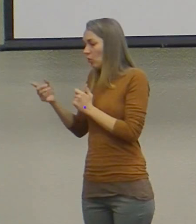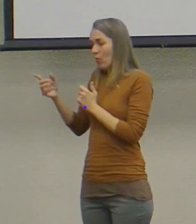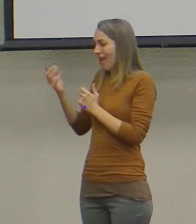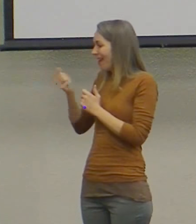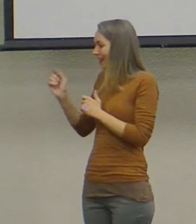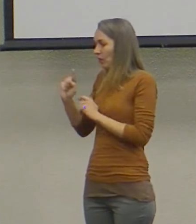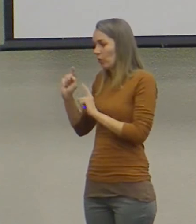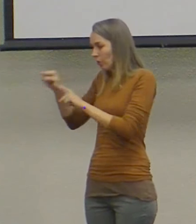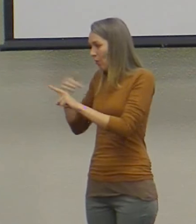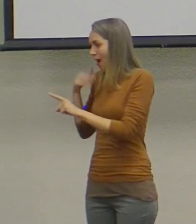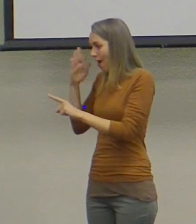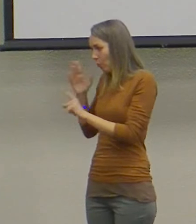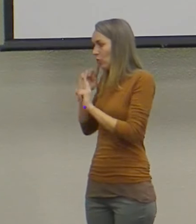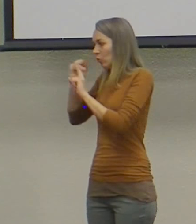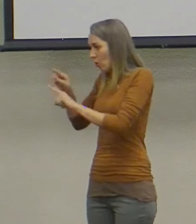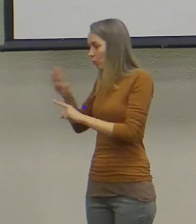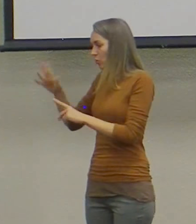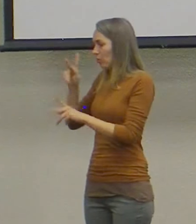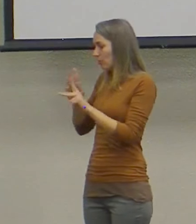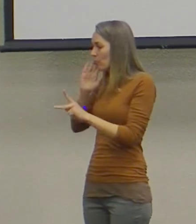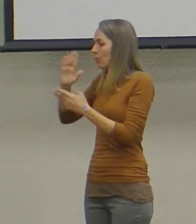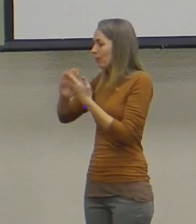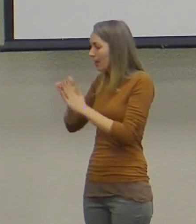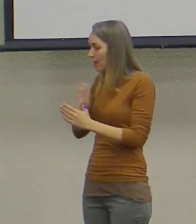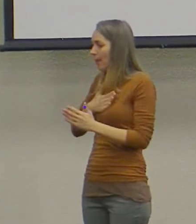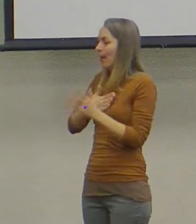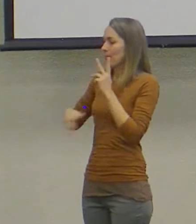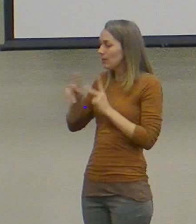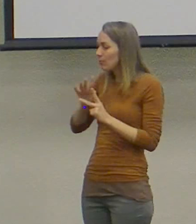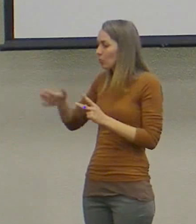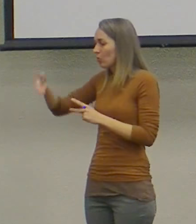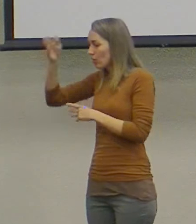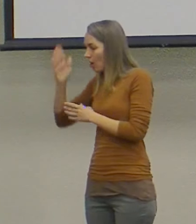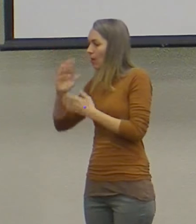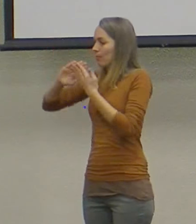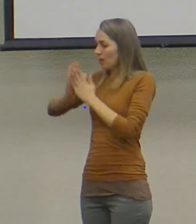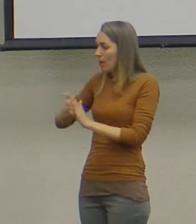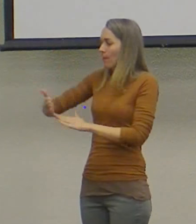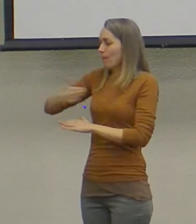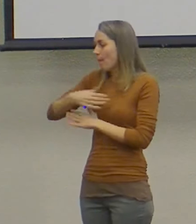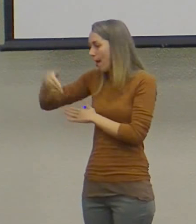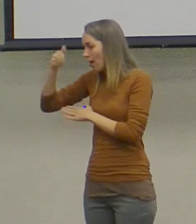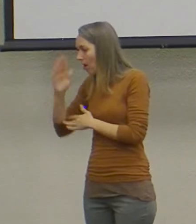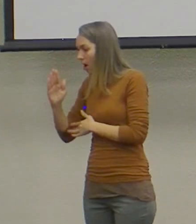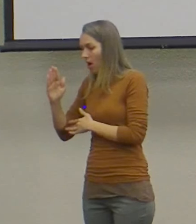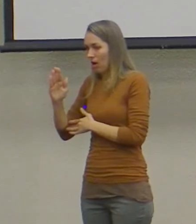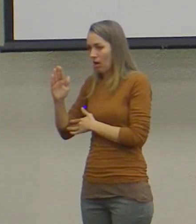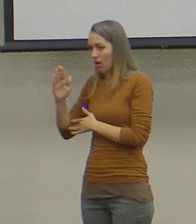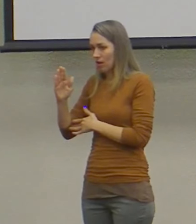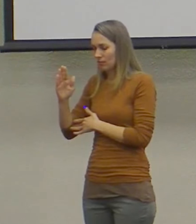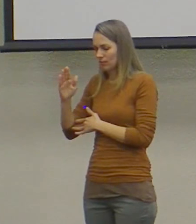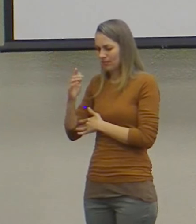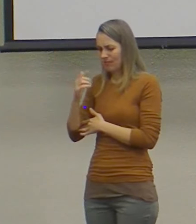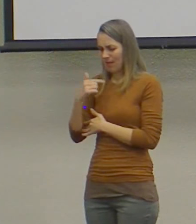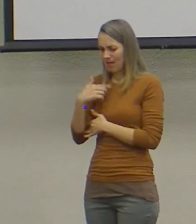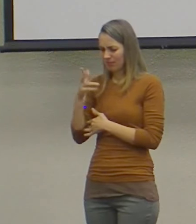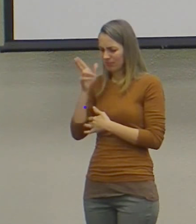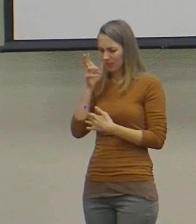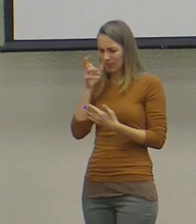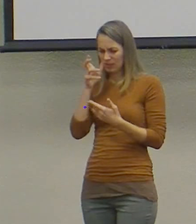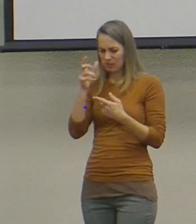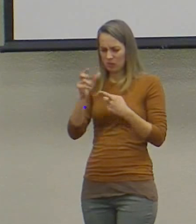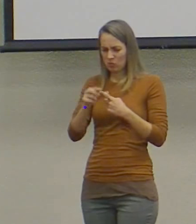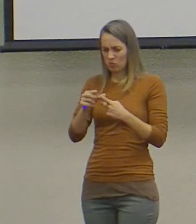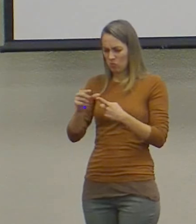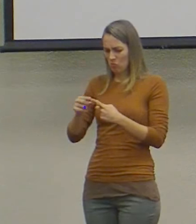you go, and your people will be my people. Your God will be my God. And I listen to those words, and I hear,